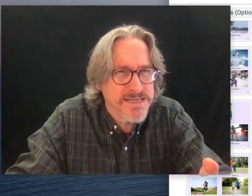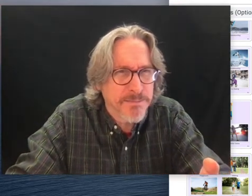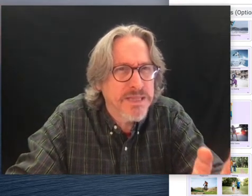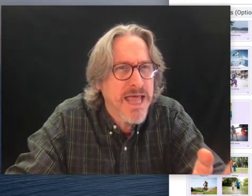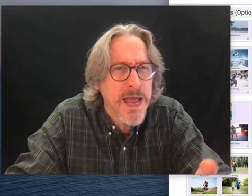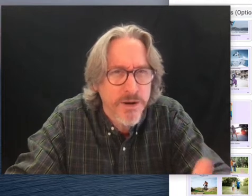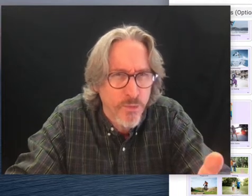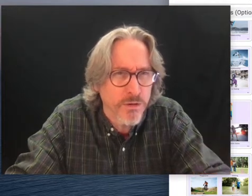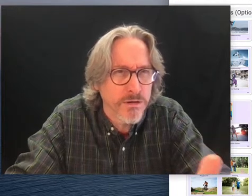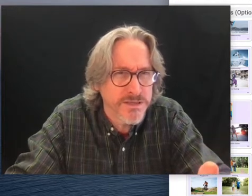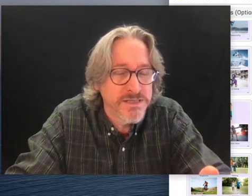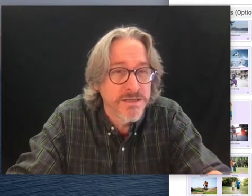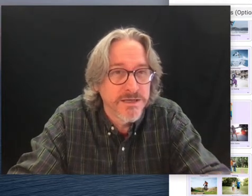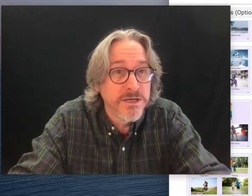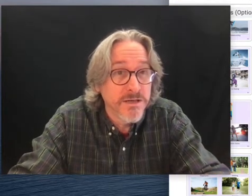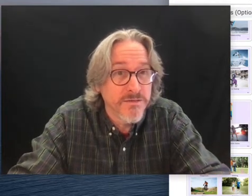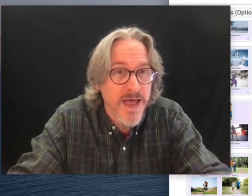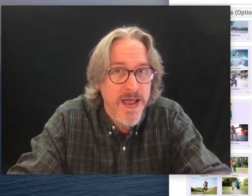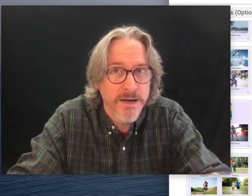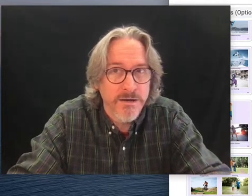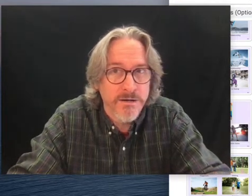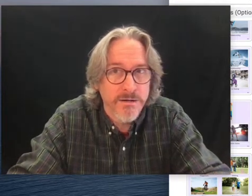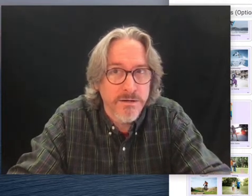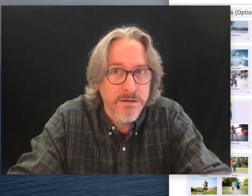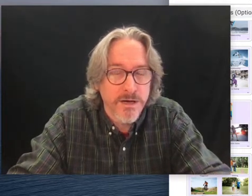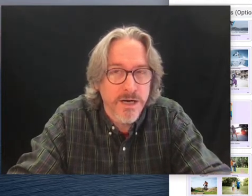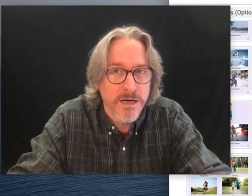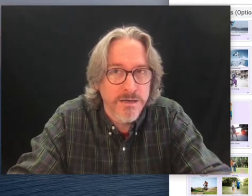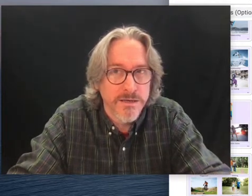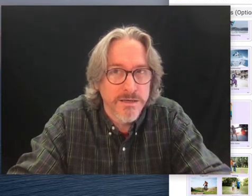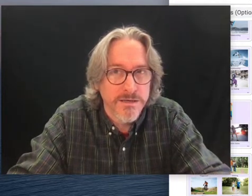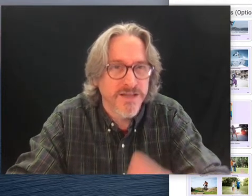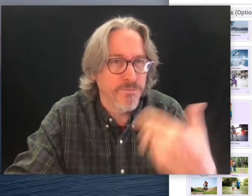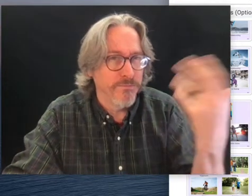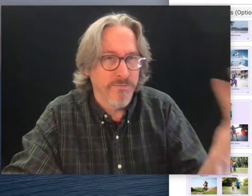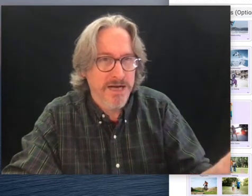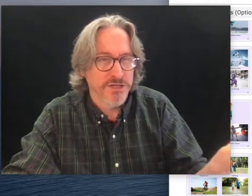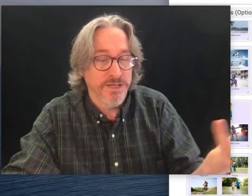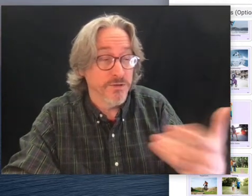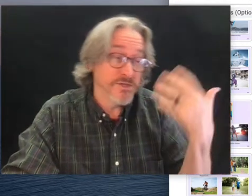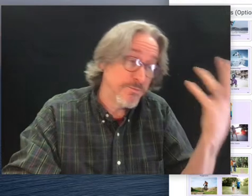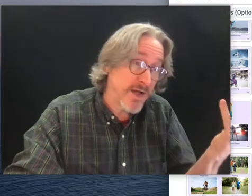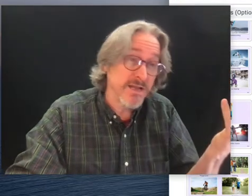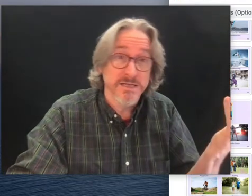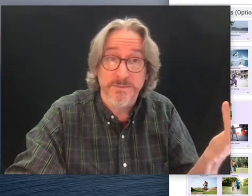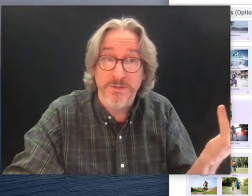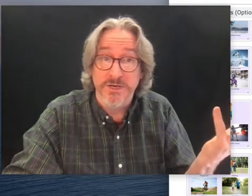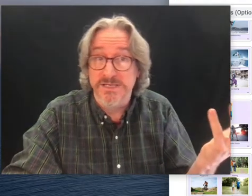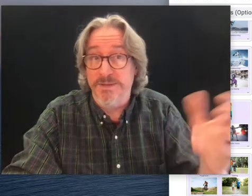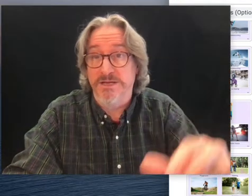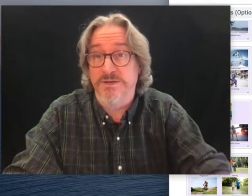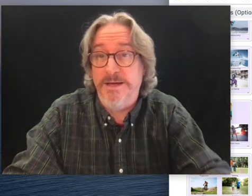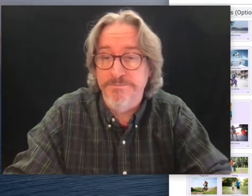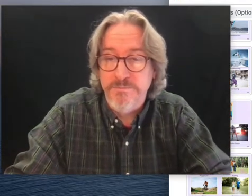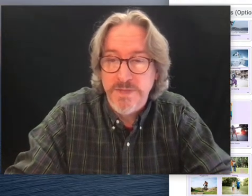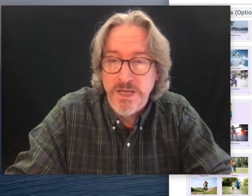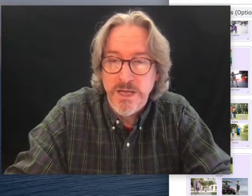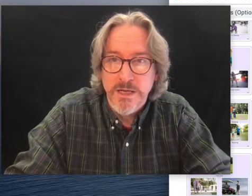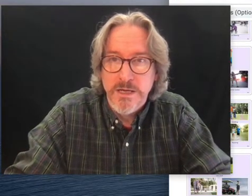more as a play on words than actually be used. But in some communities, they may do